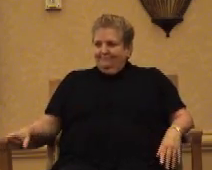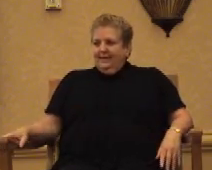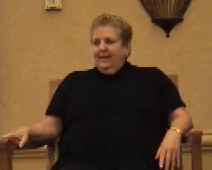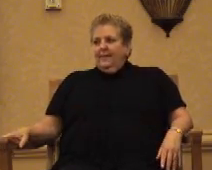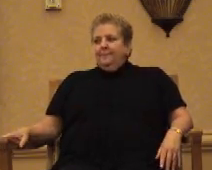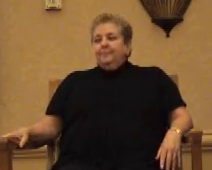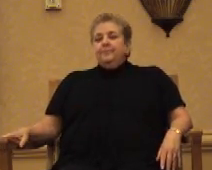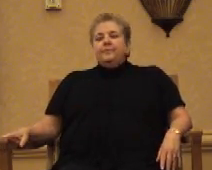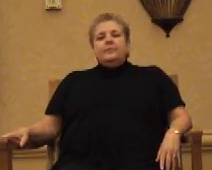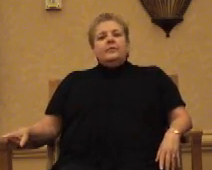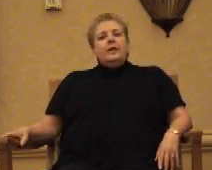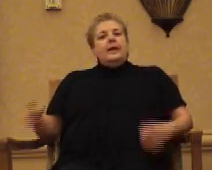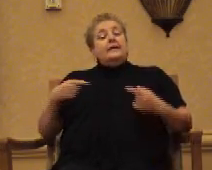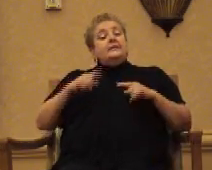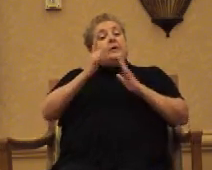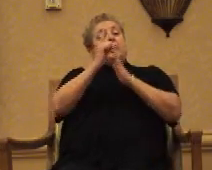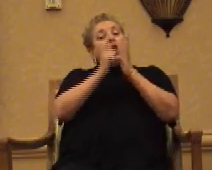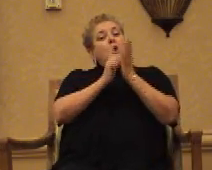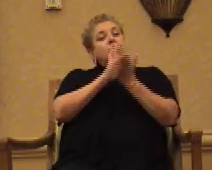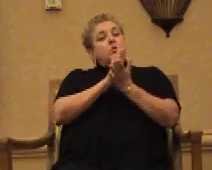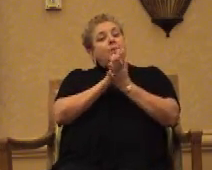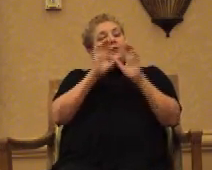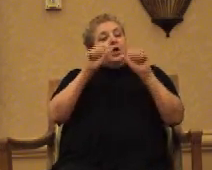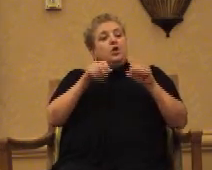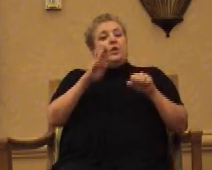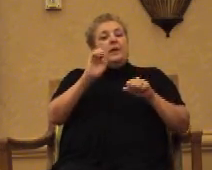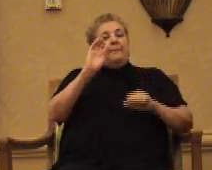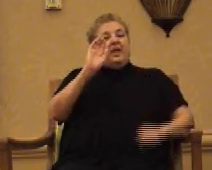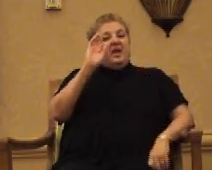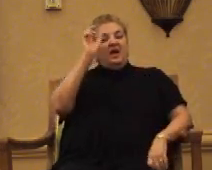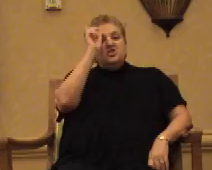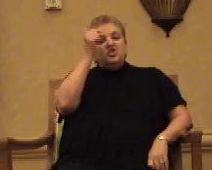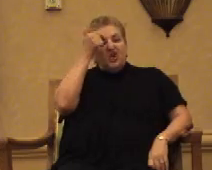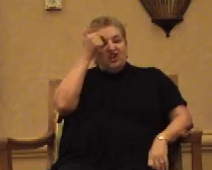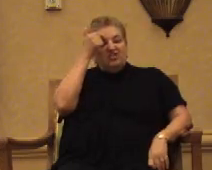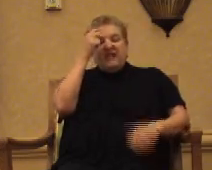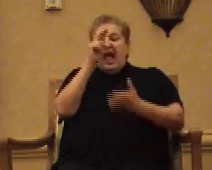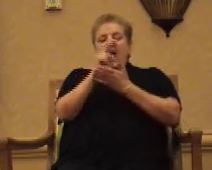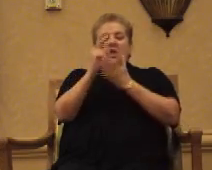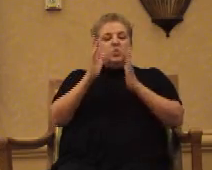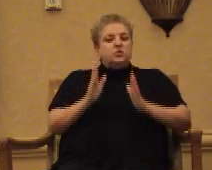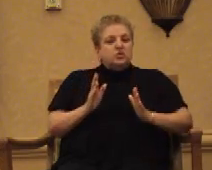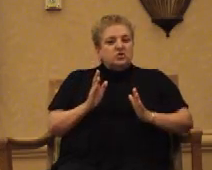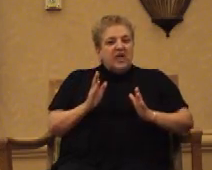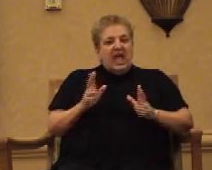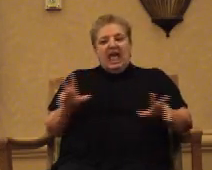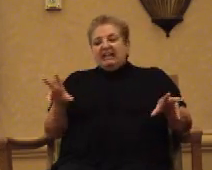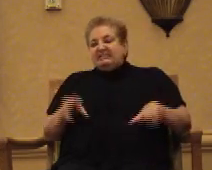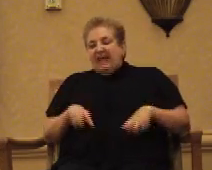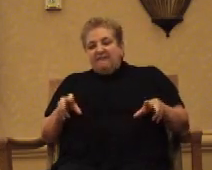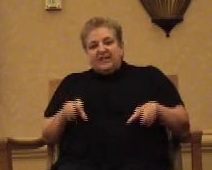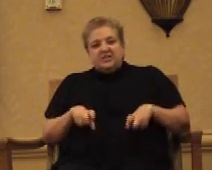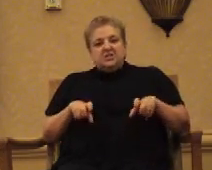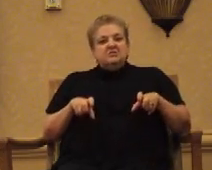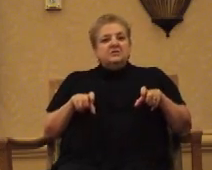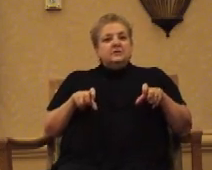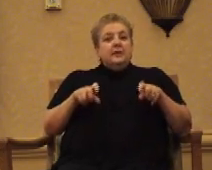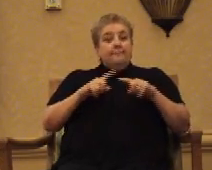When you're in law school, you could be a jerk and a loser and a selfish pig, but you're going to be a lawyer.